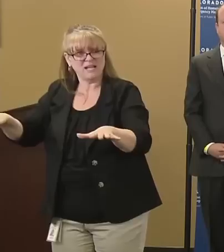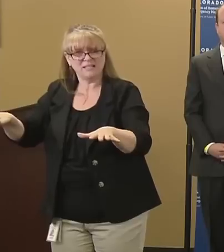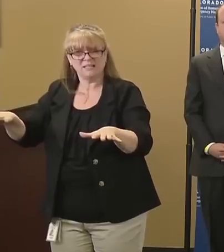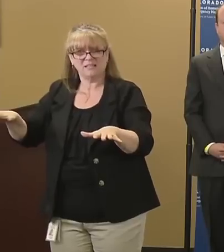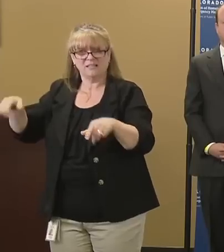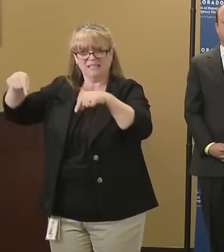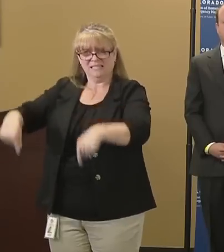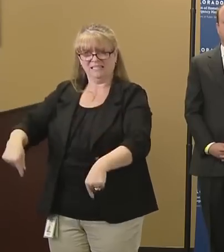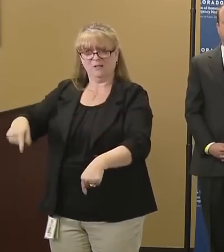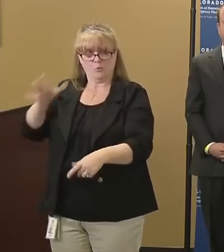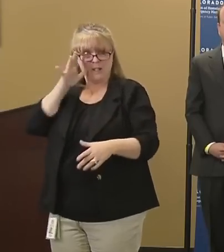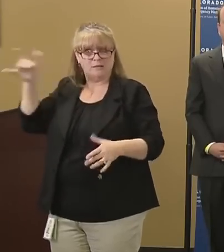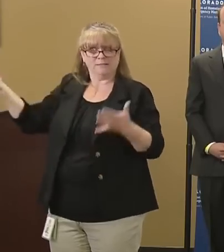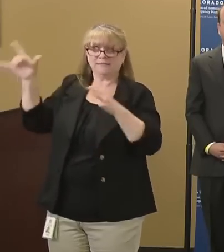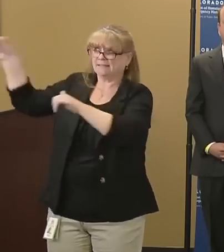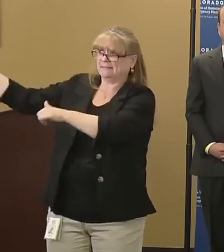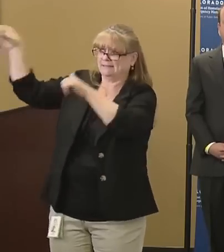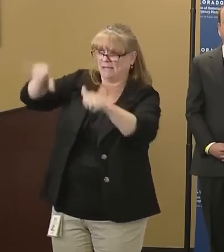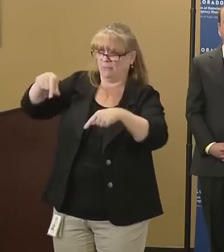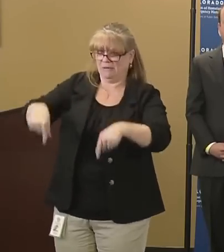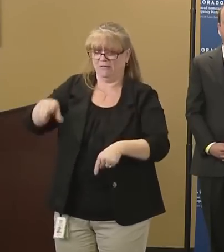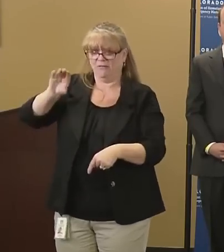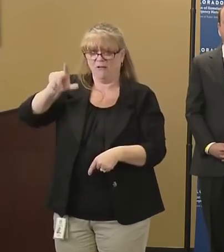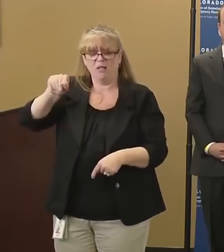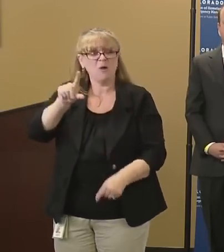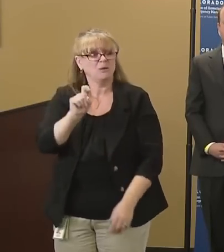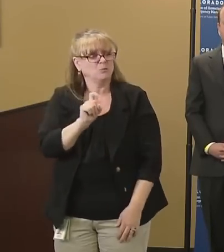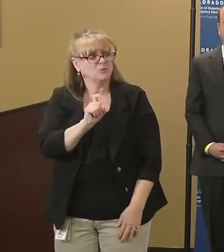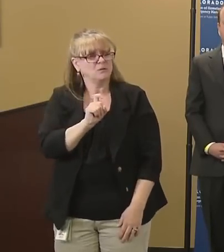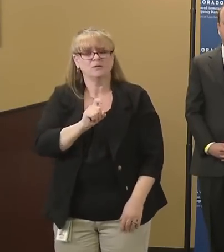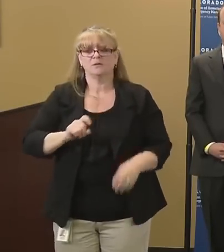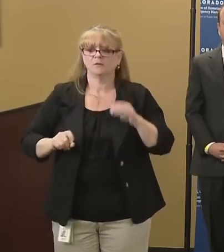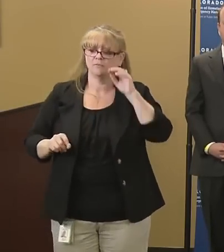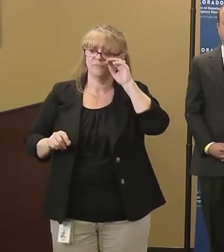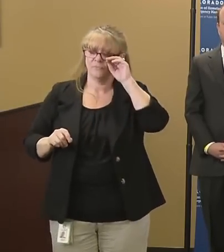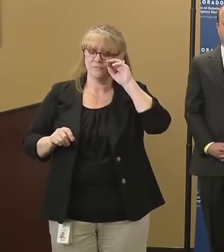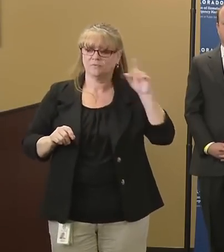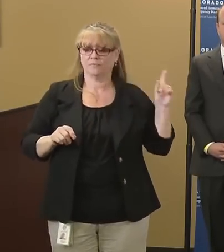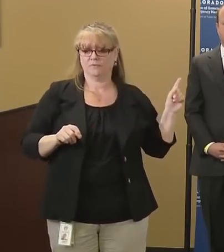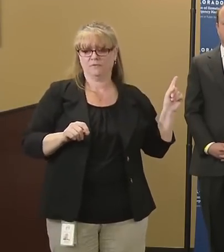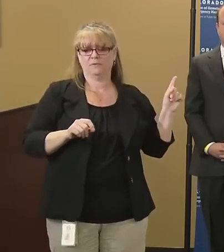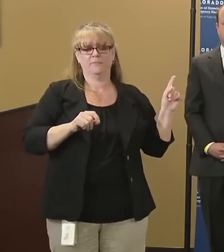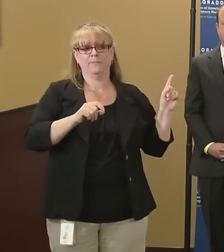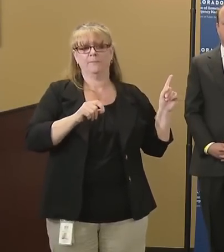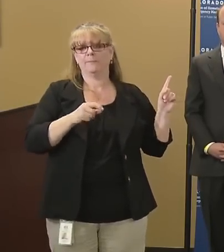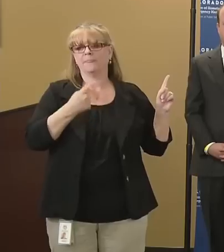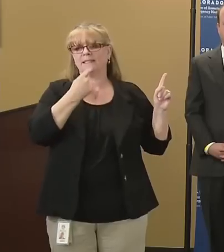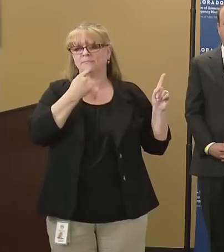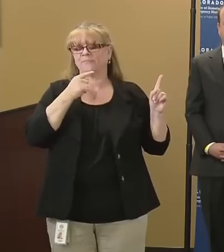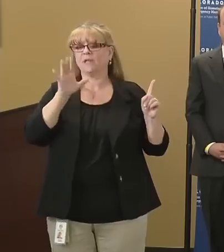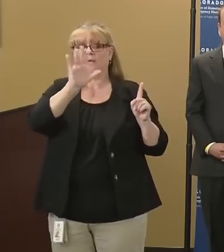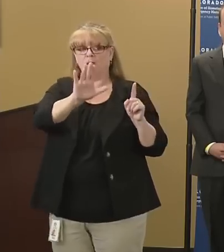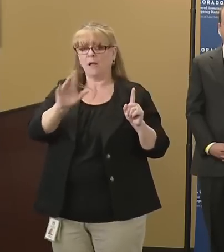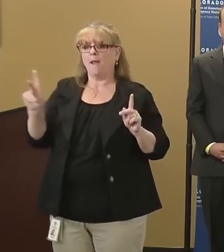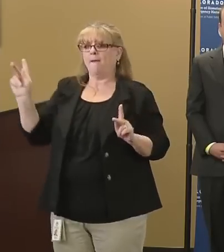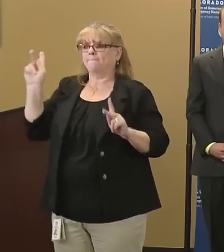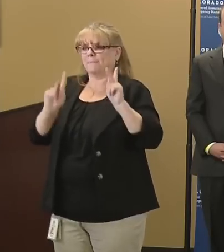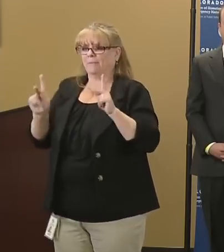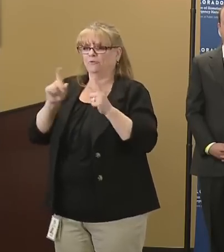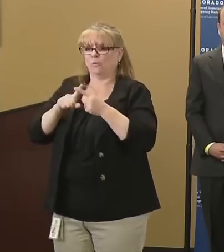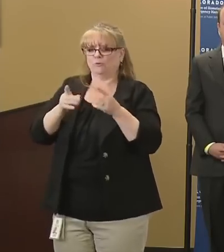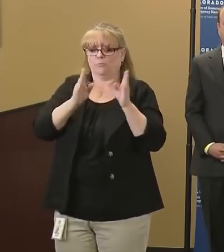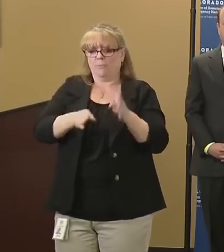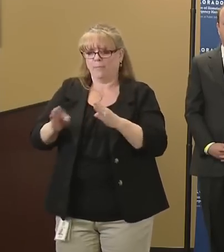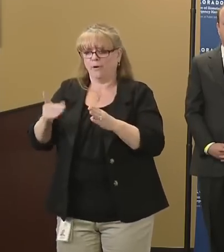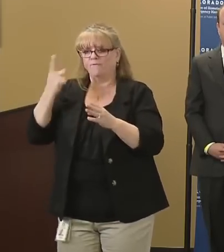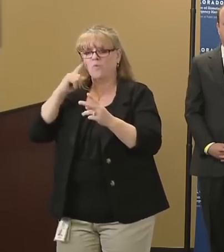Colorado? I think what people are trying to do is prepare for the worst and hope for the best. So I think one thing that the hospital systems